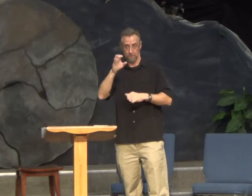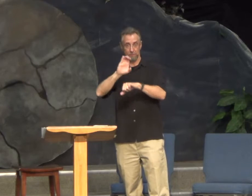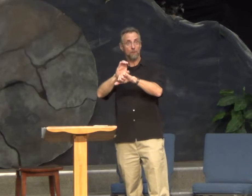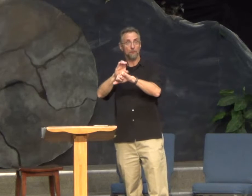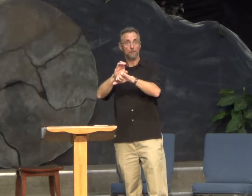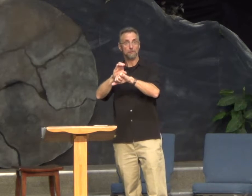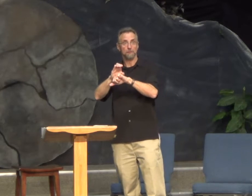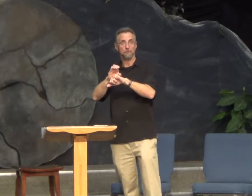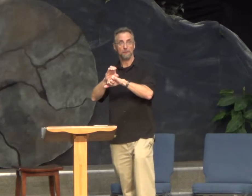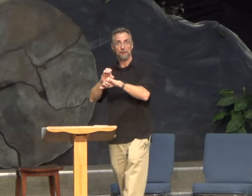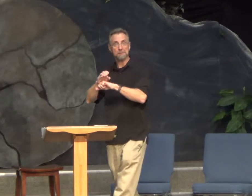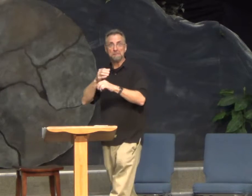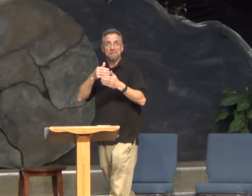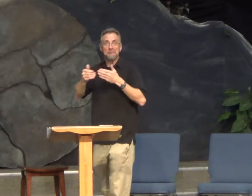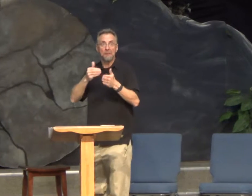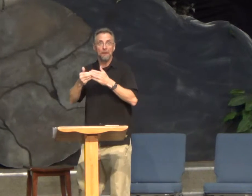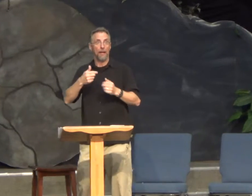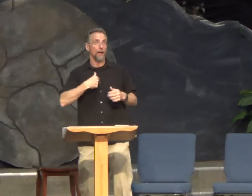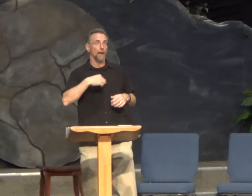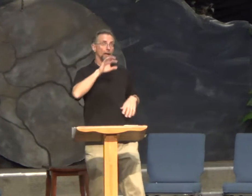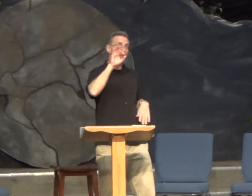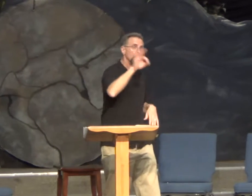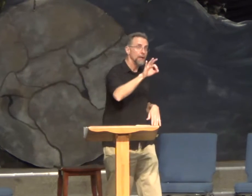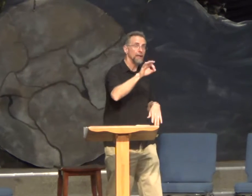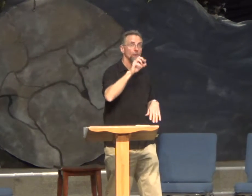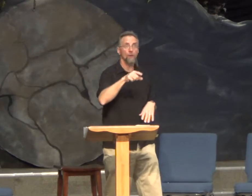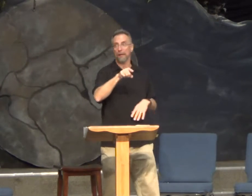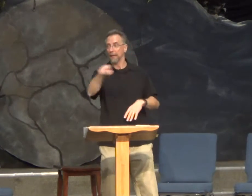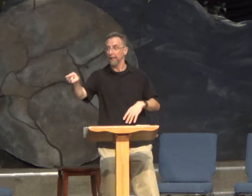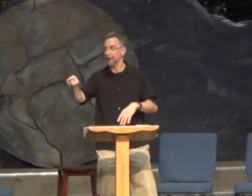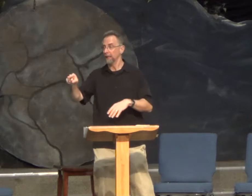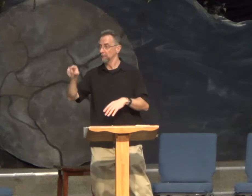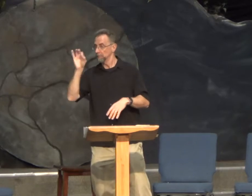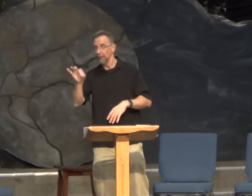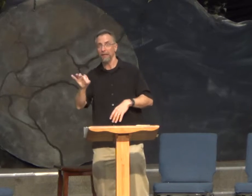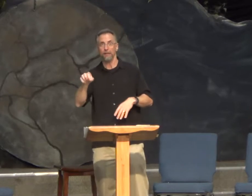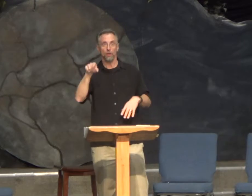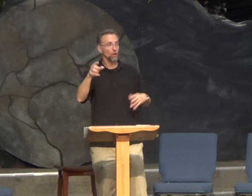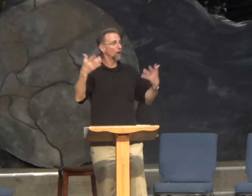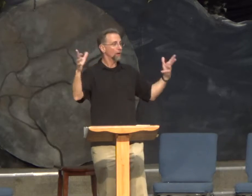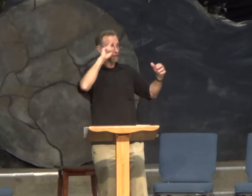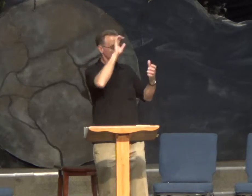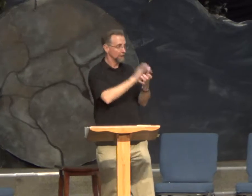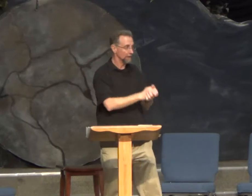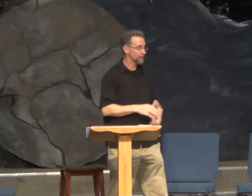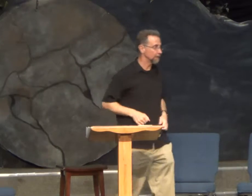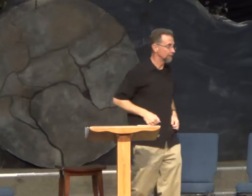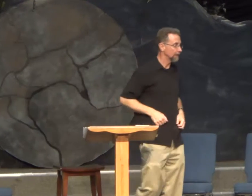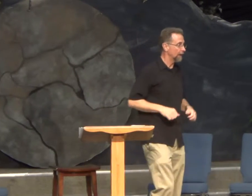Again, written to the church in Corinth. Therefore, whether it was I or they, so